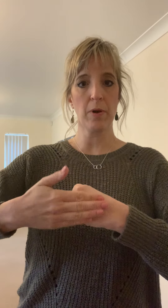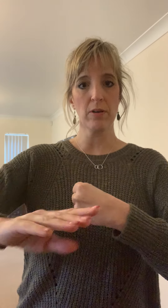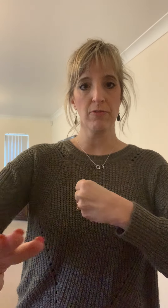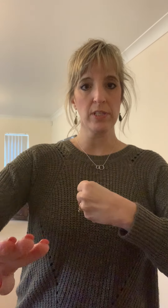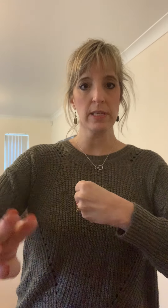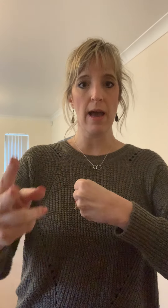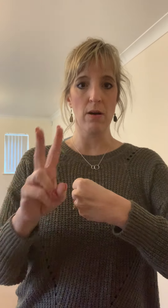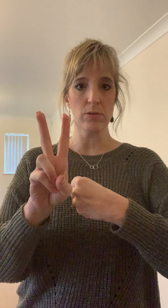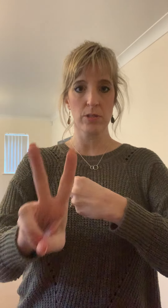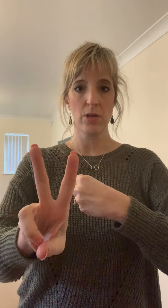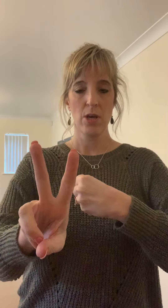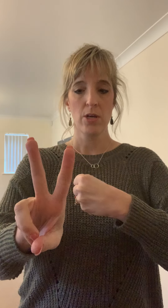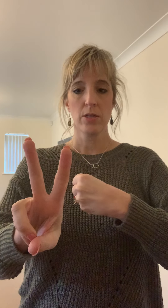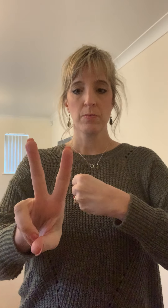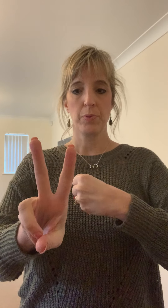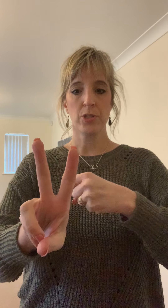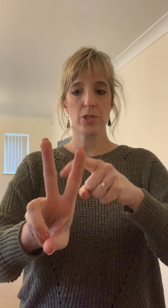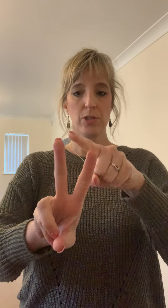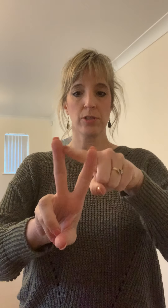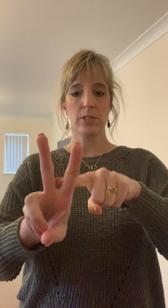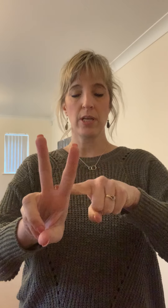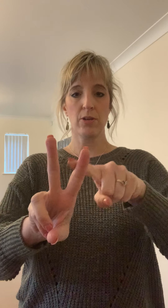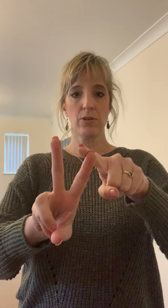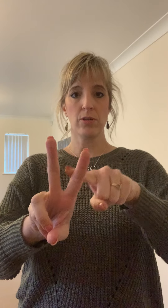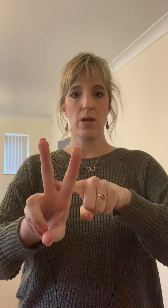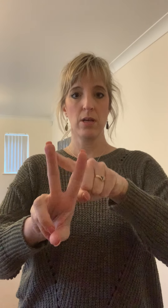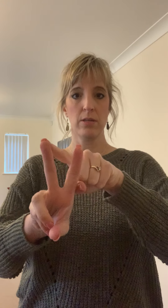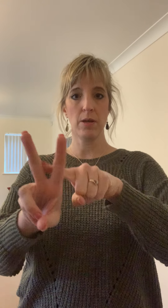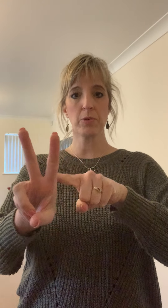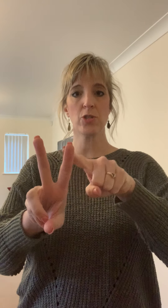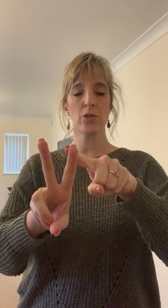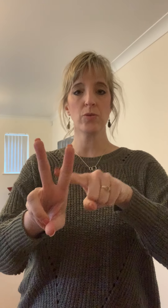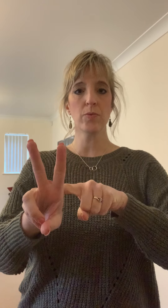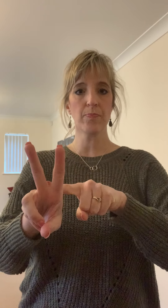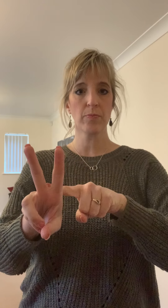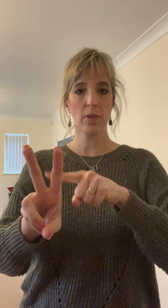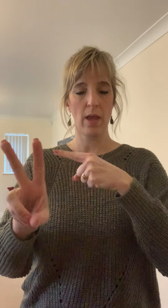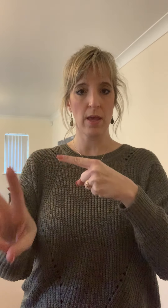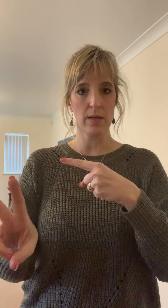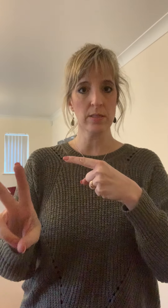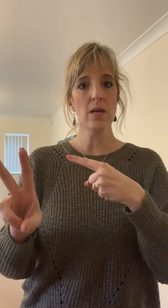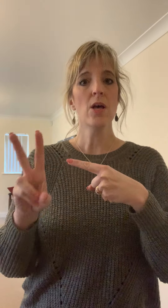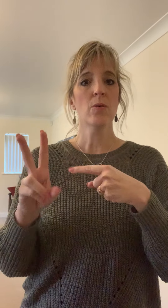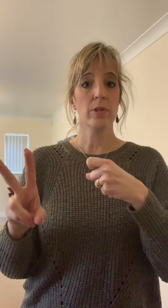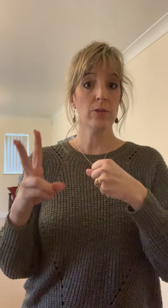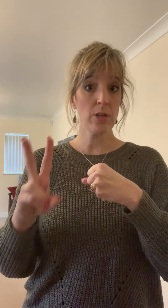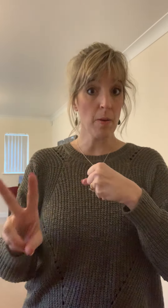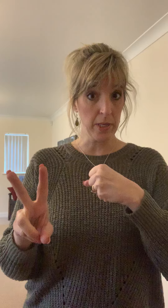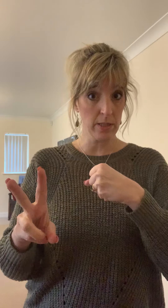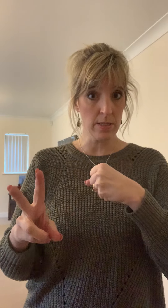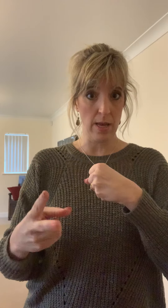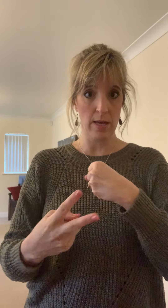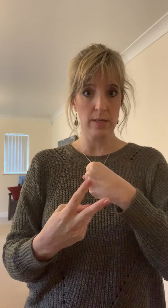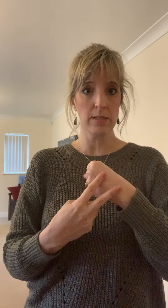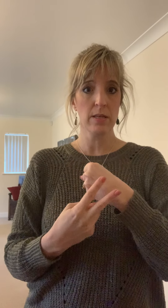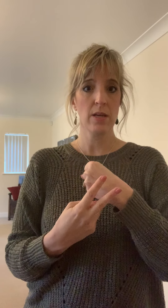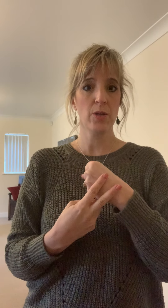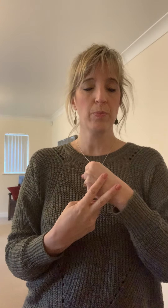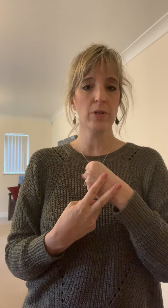part facing out, take your number 2 hand with your dominant hand, and you put it